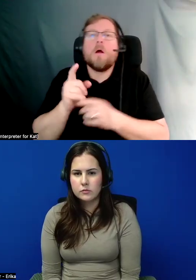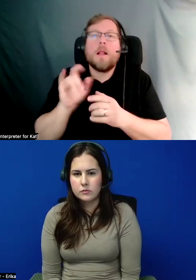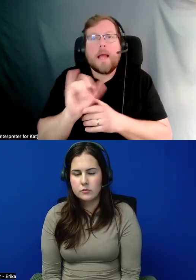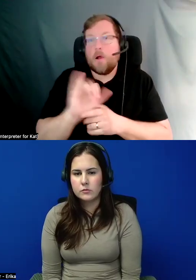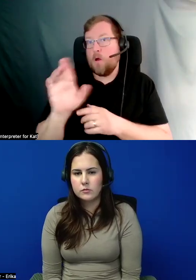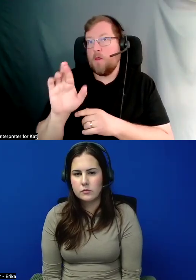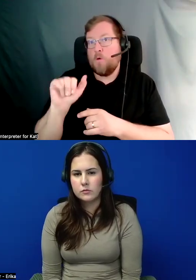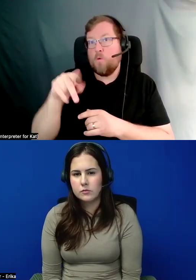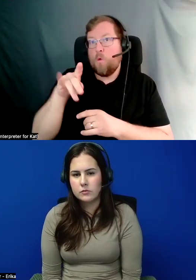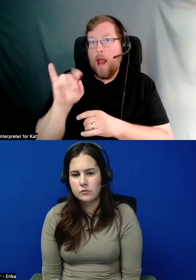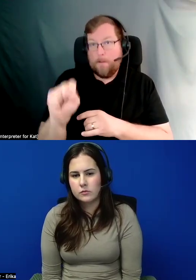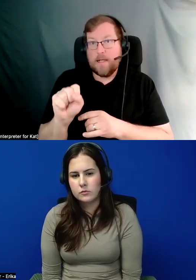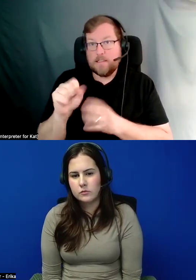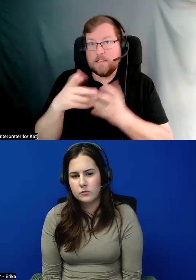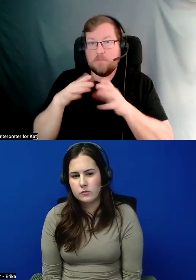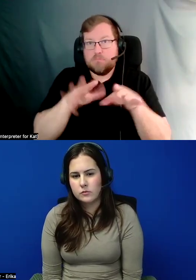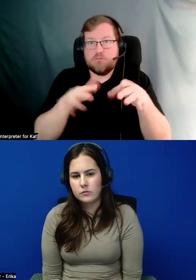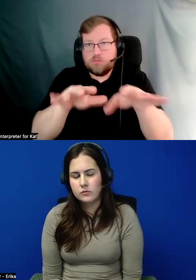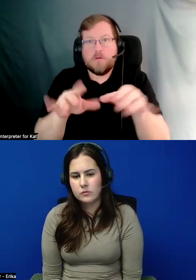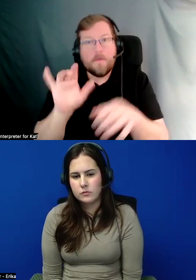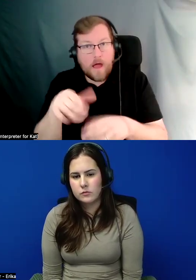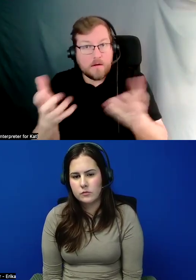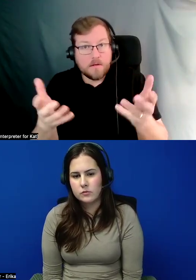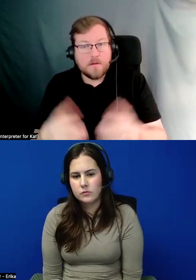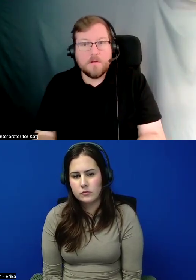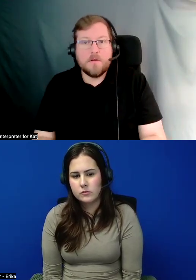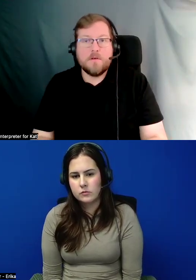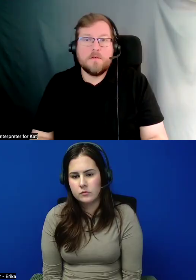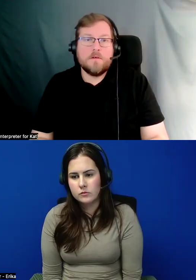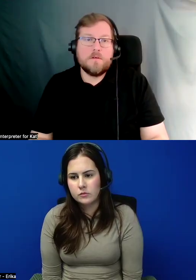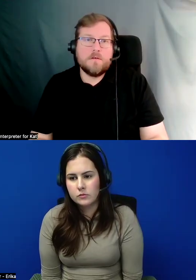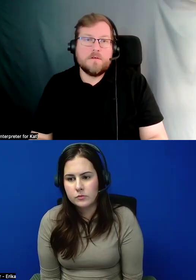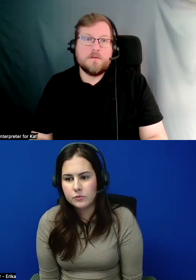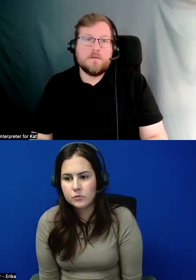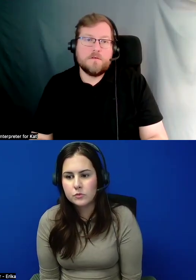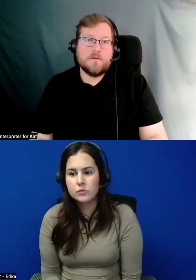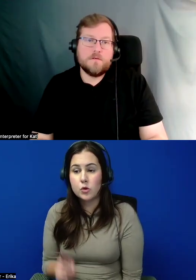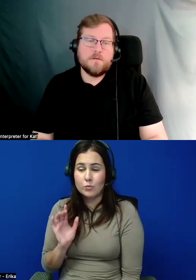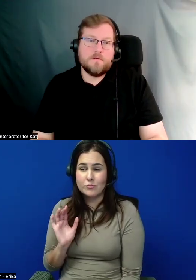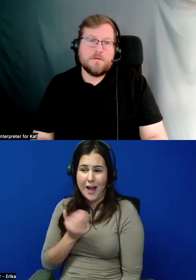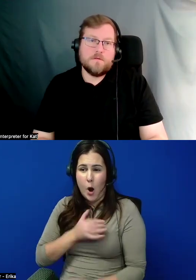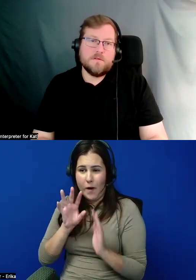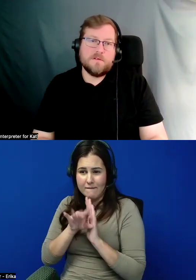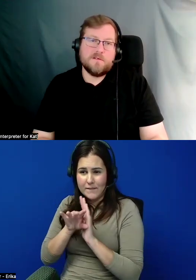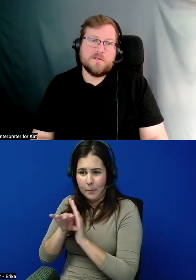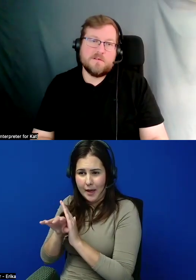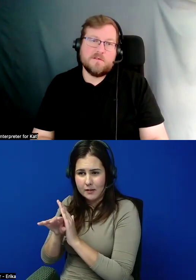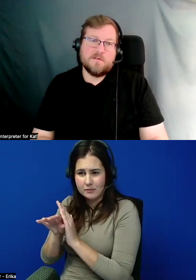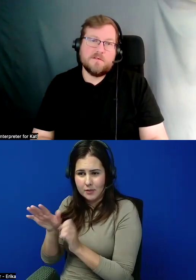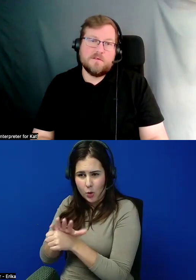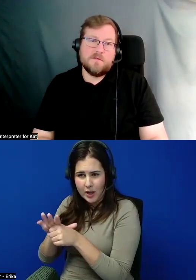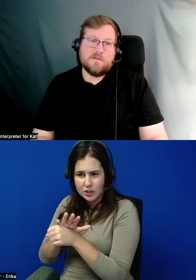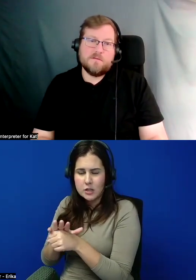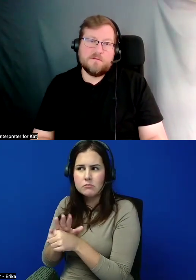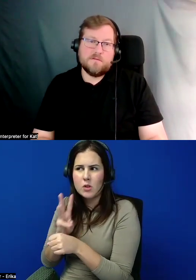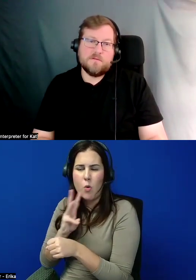wrapping skin in the movie. Yeah. So actually, where we were, the water was usually quite calm.